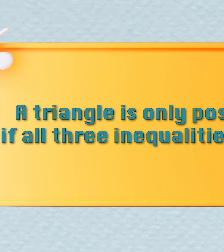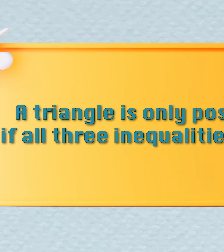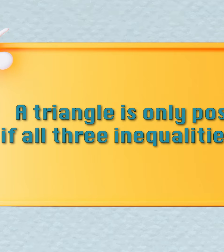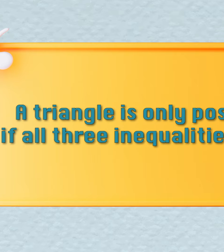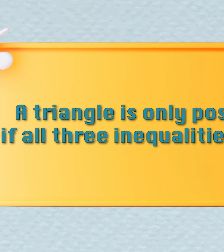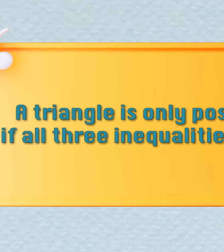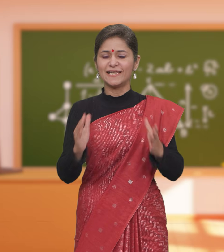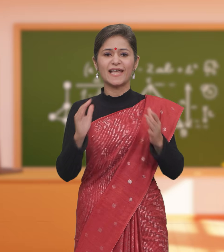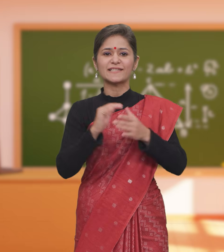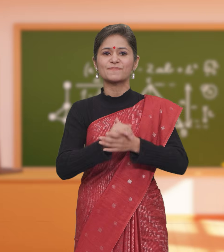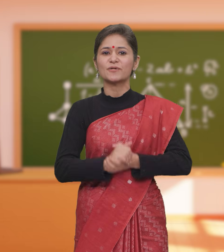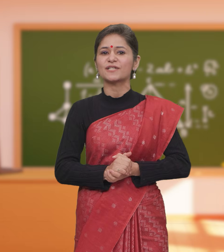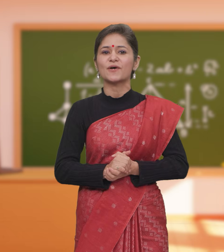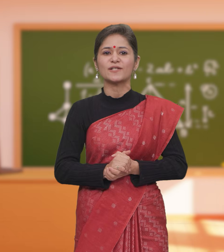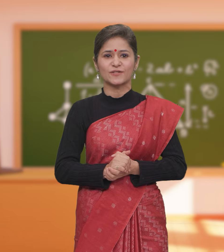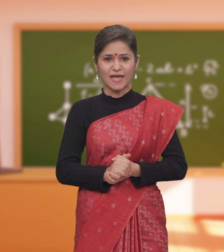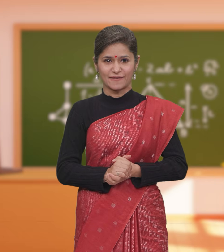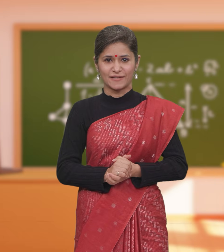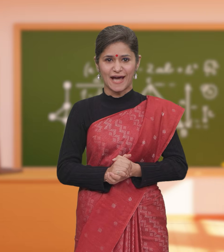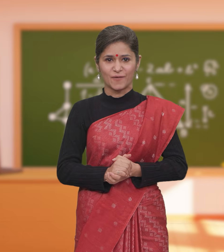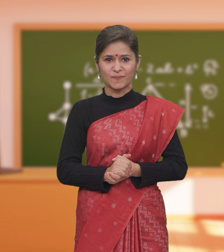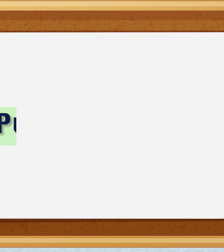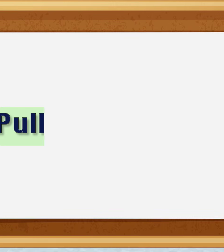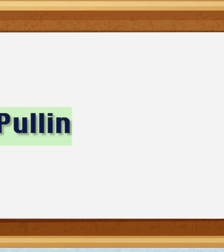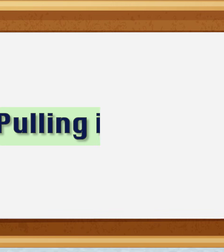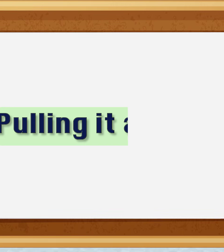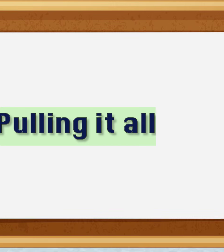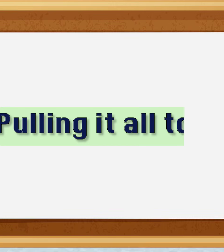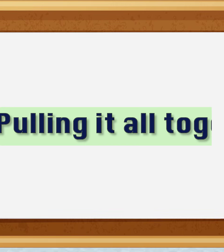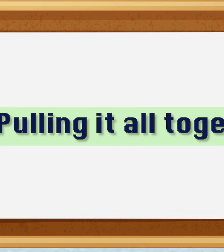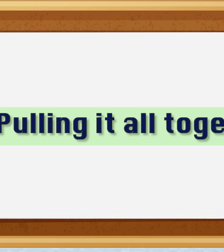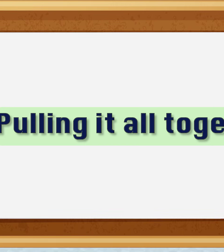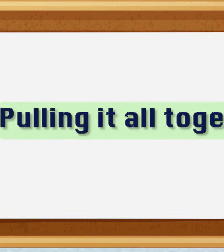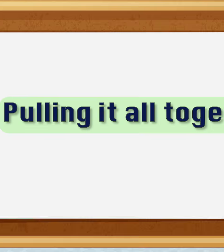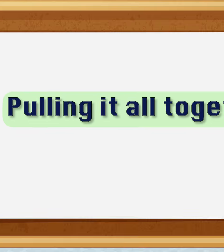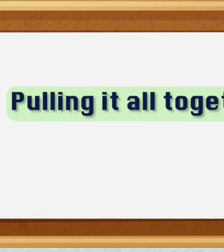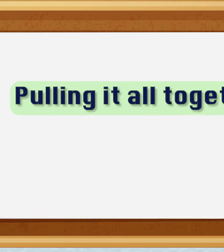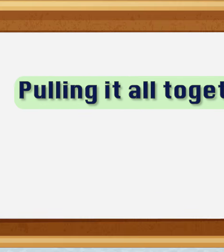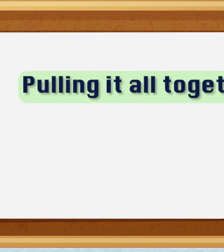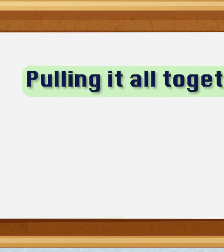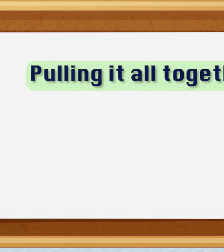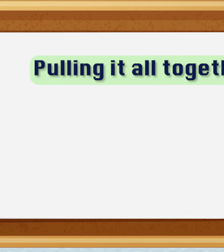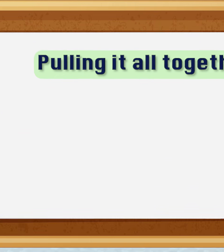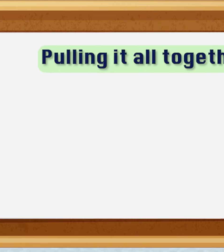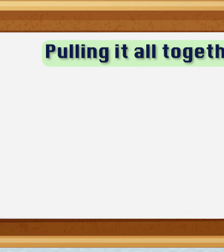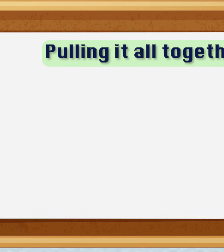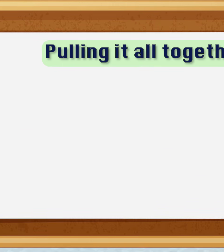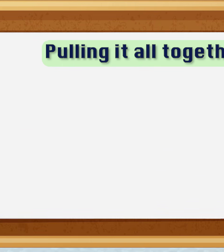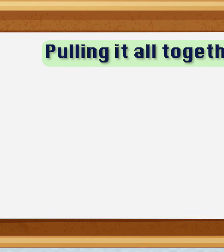hold. Let's put it all together now. So here's our tale of three intersecting lines.